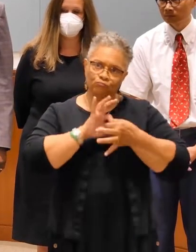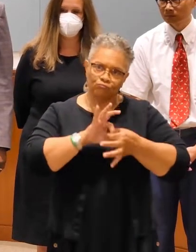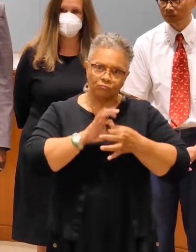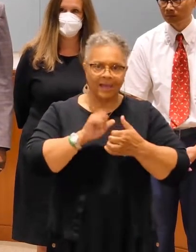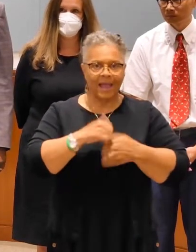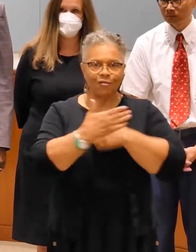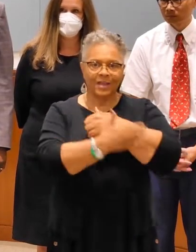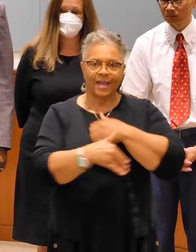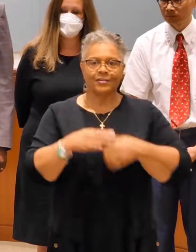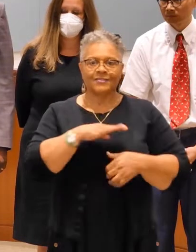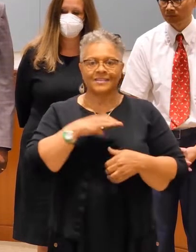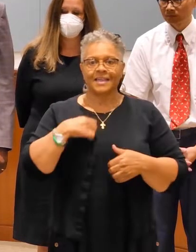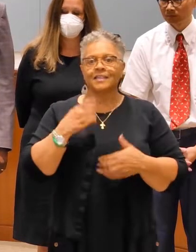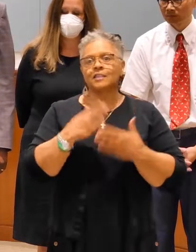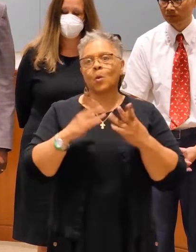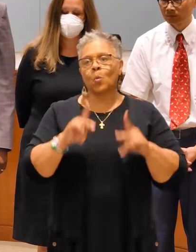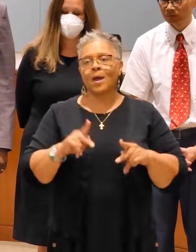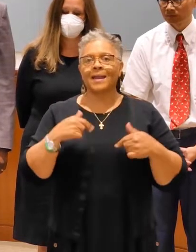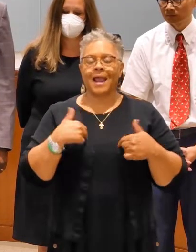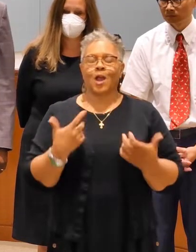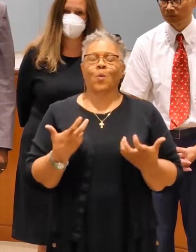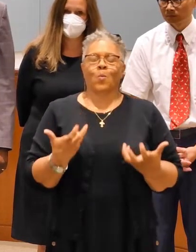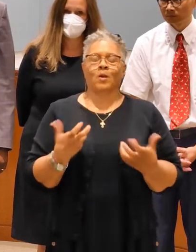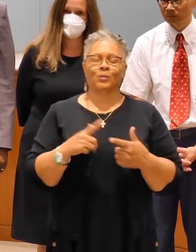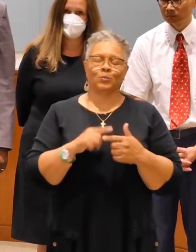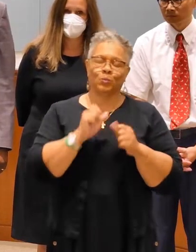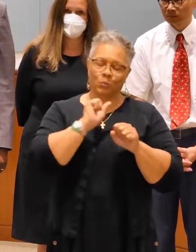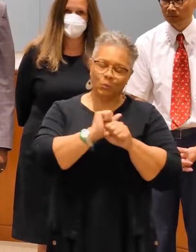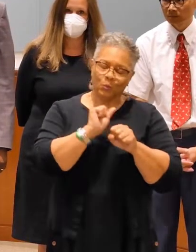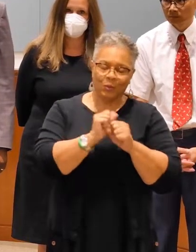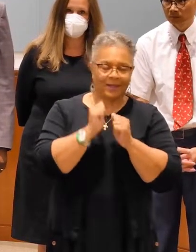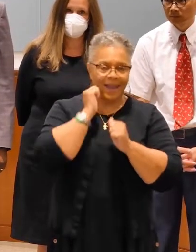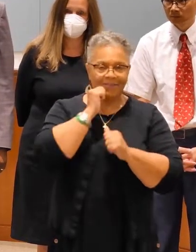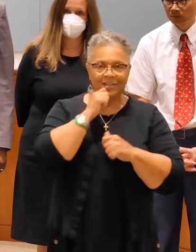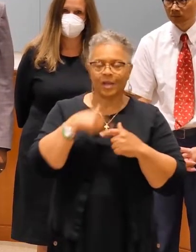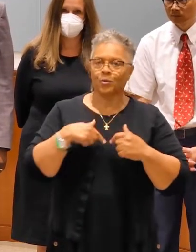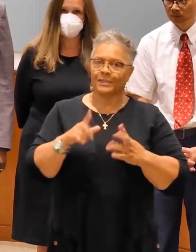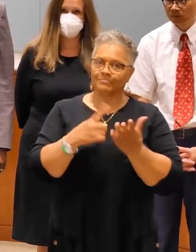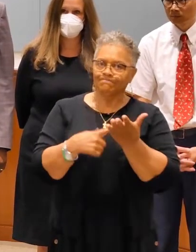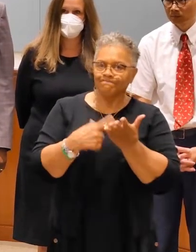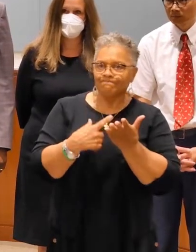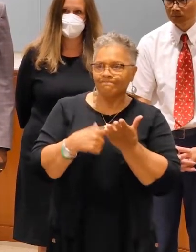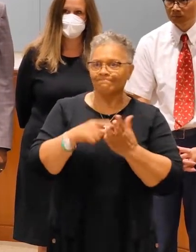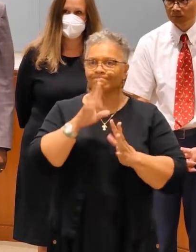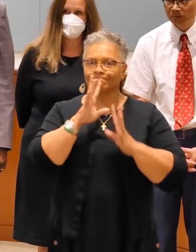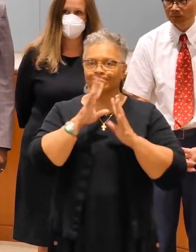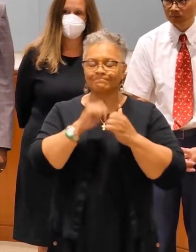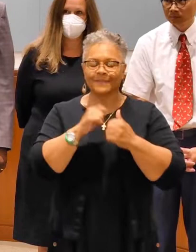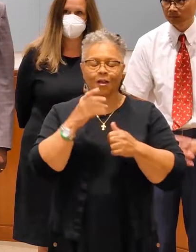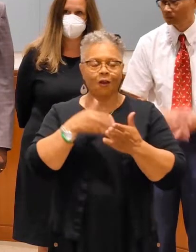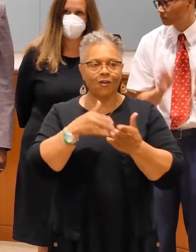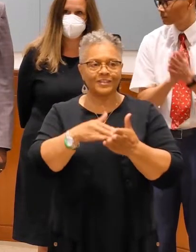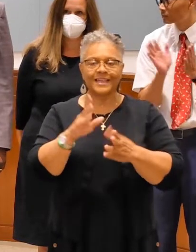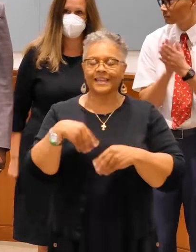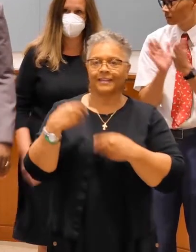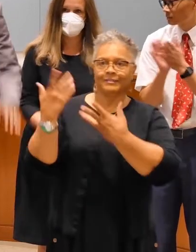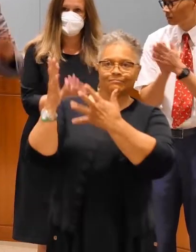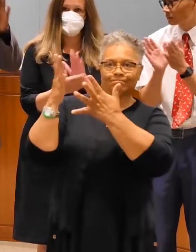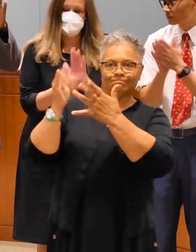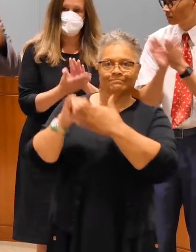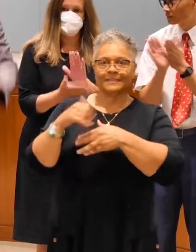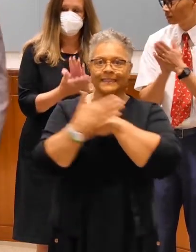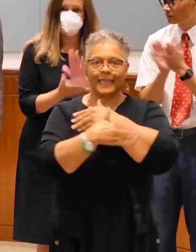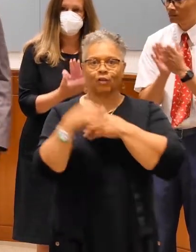executive, someone I enjoy working with every day. We talk constantly. Please give it up for our own Dr. Calvin Ball, our county